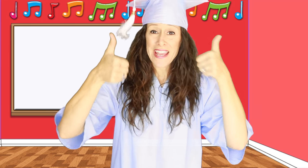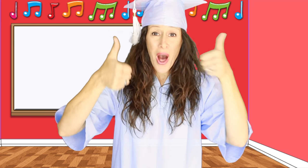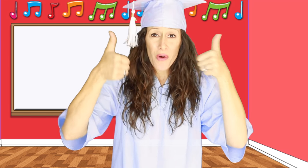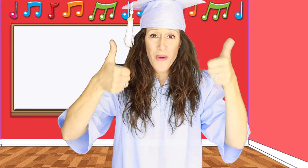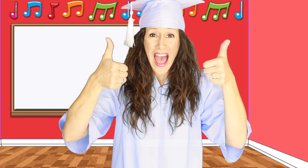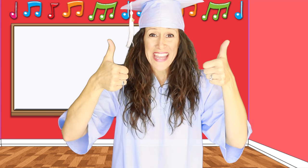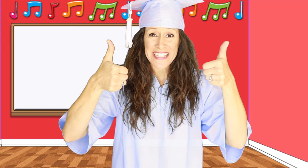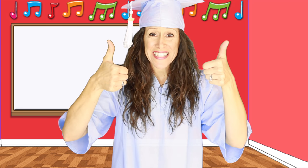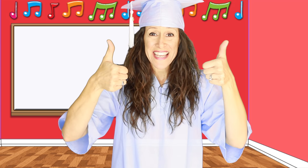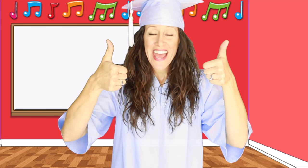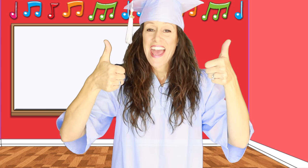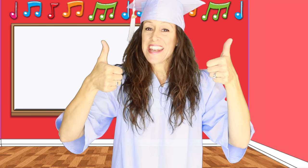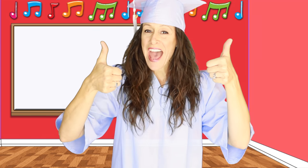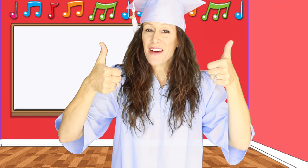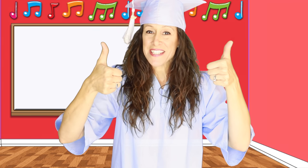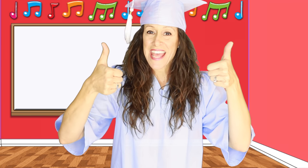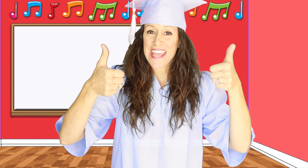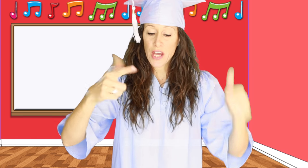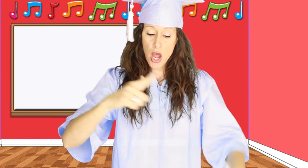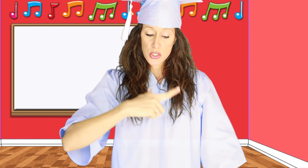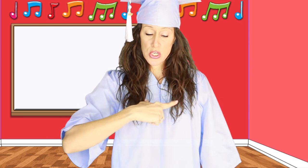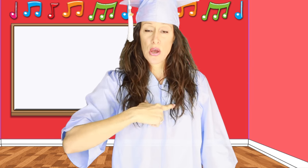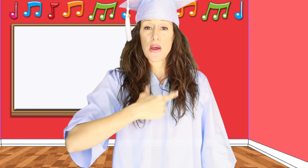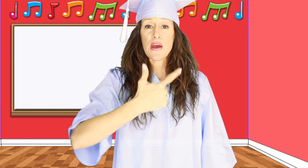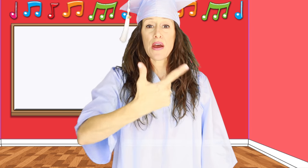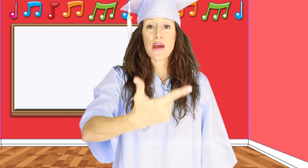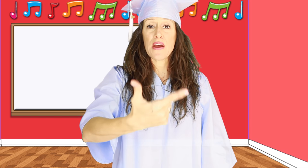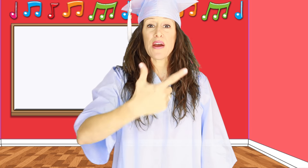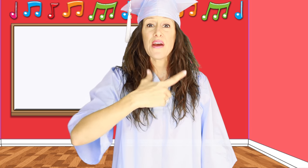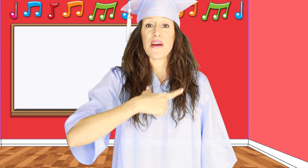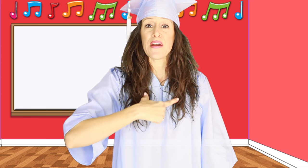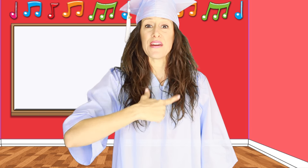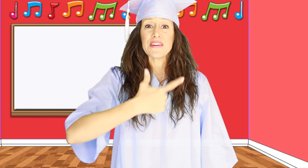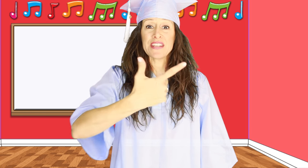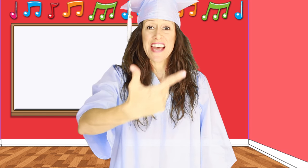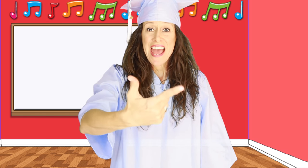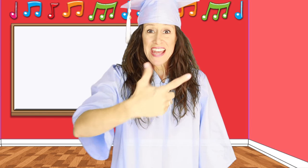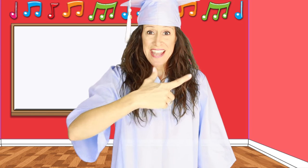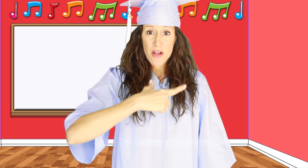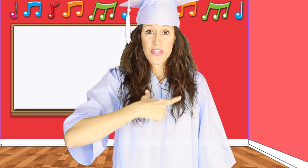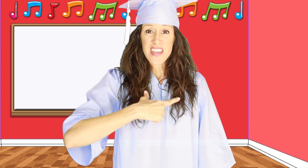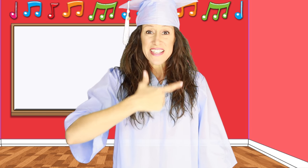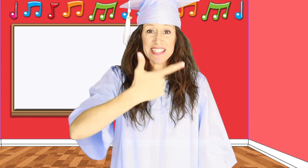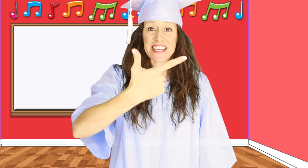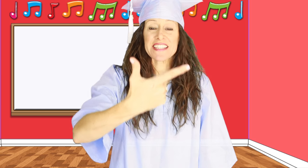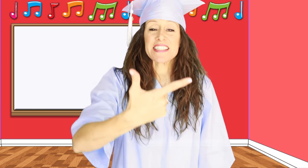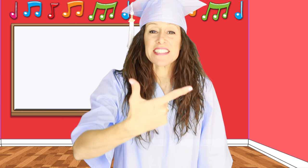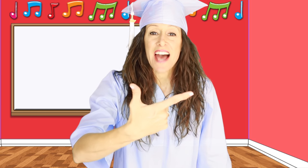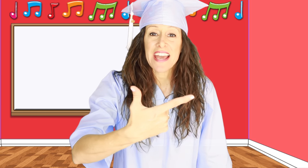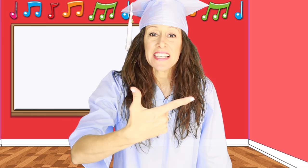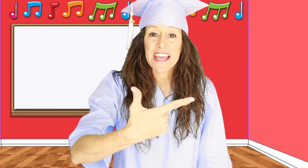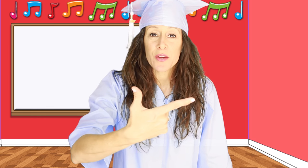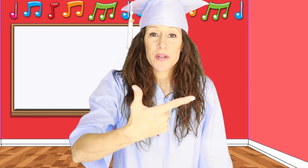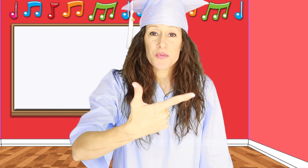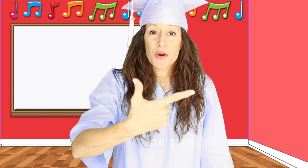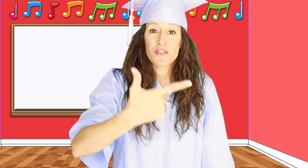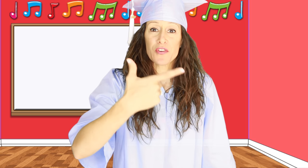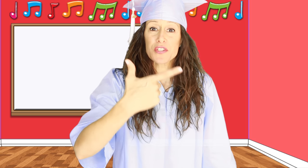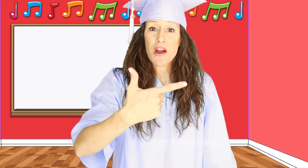all right. And how to take our turn. Now this is the sign language word for